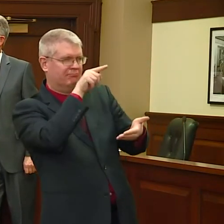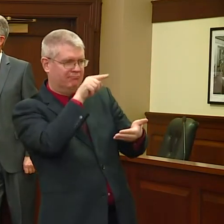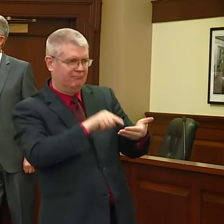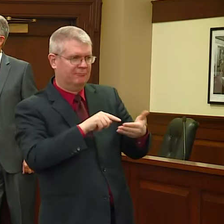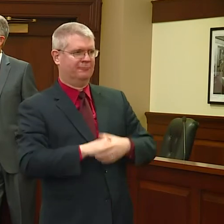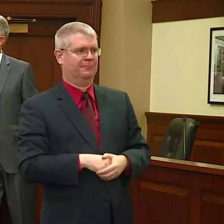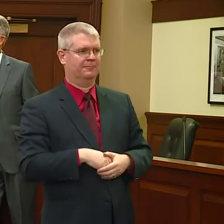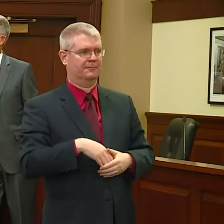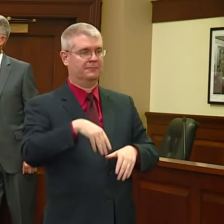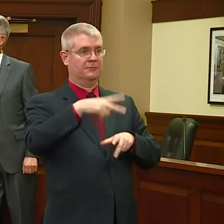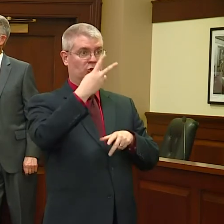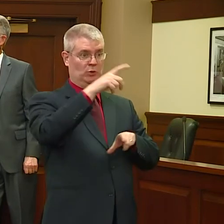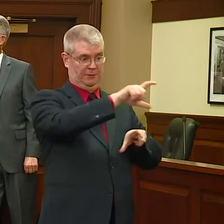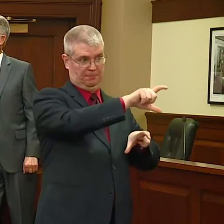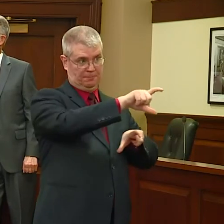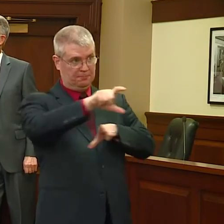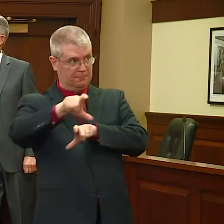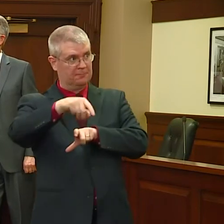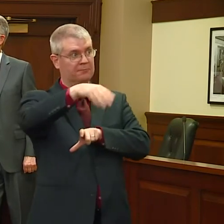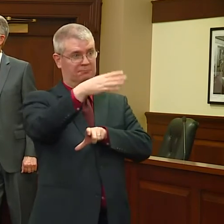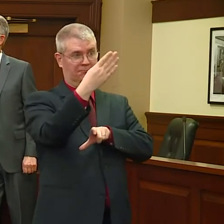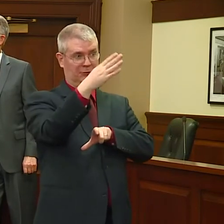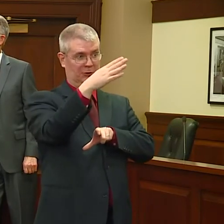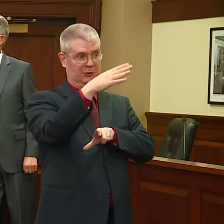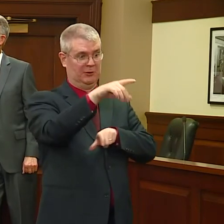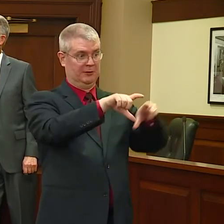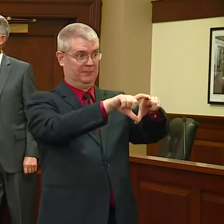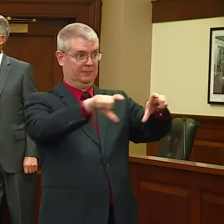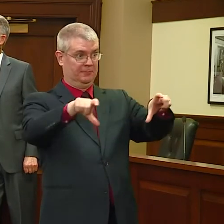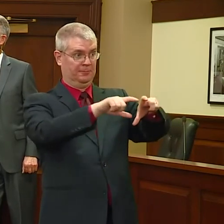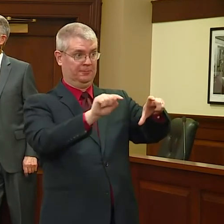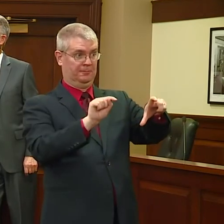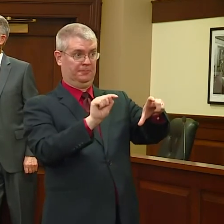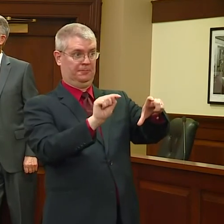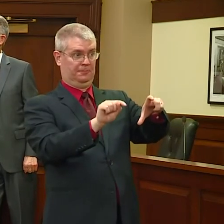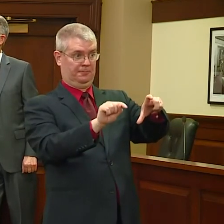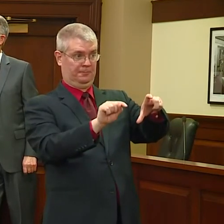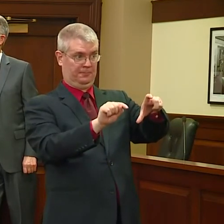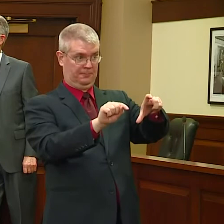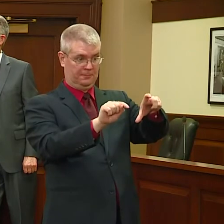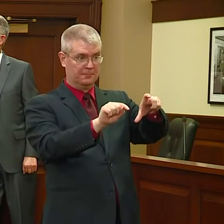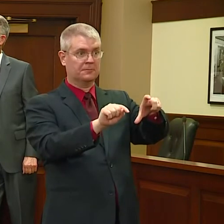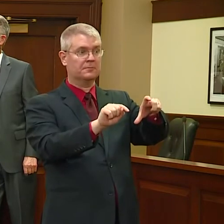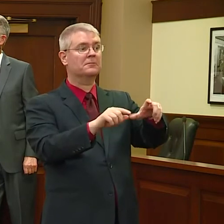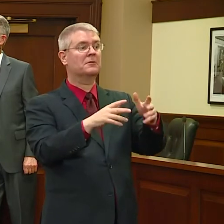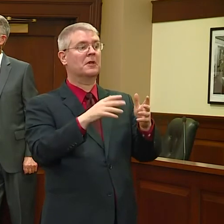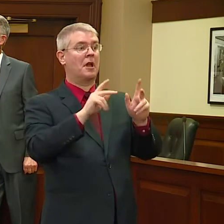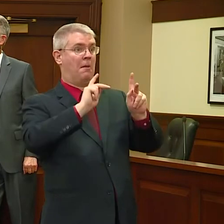chart is the number of people hospitalized with suspected or confirmed COVID. Hospitals are reporting